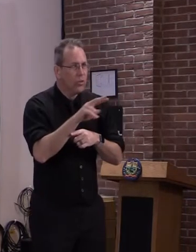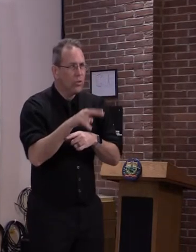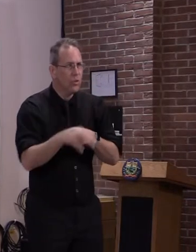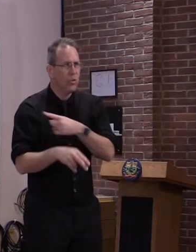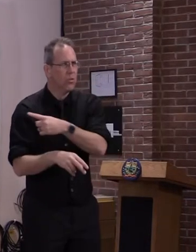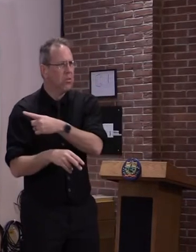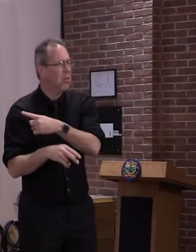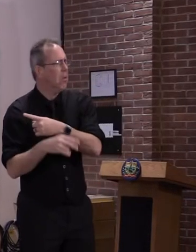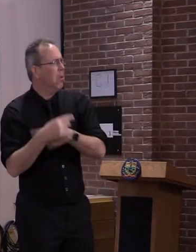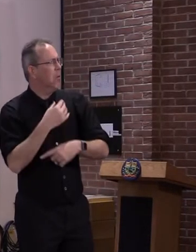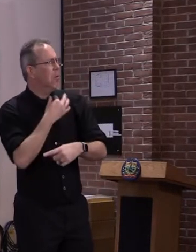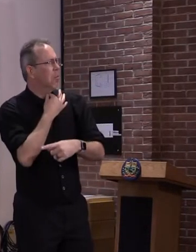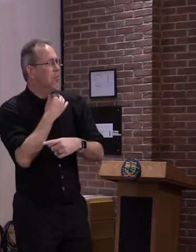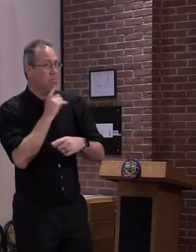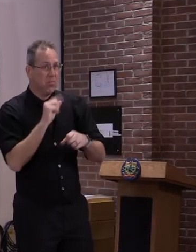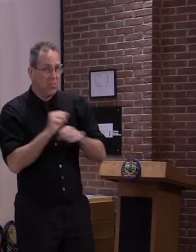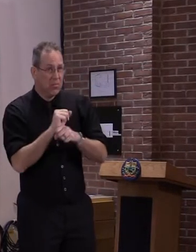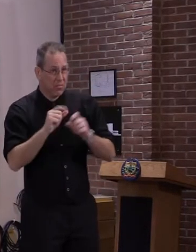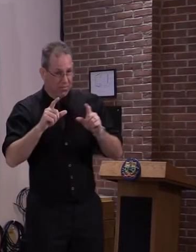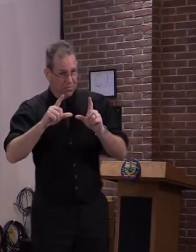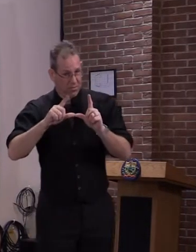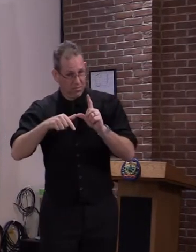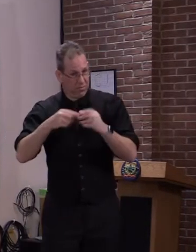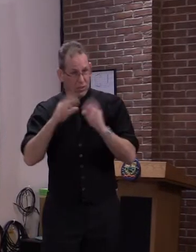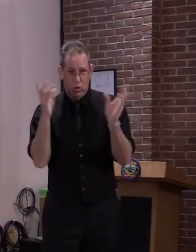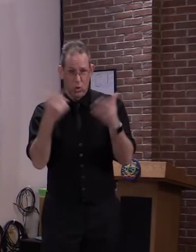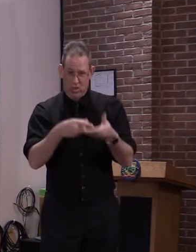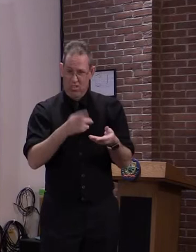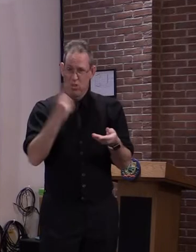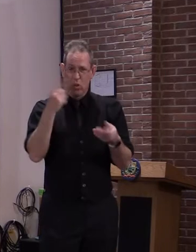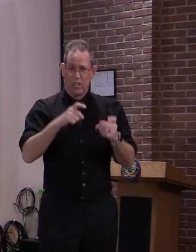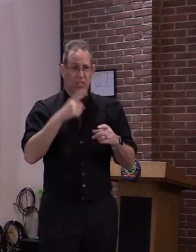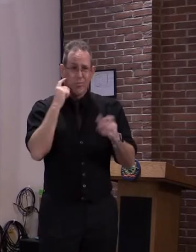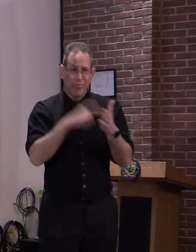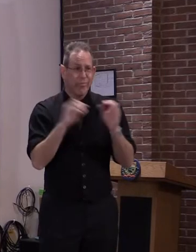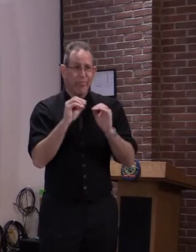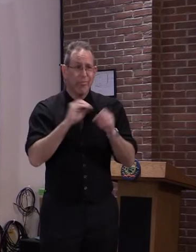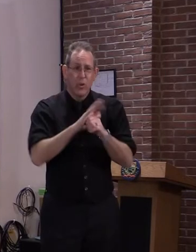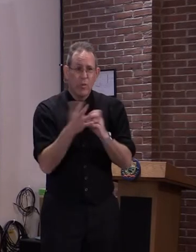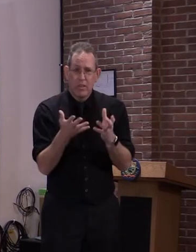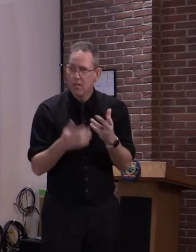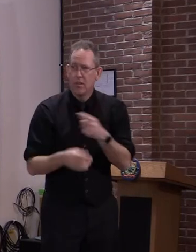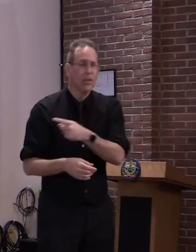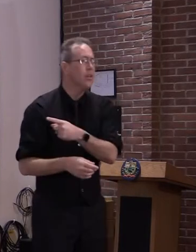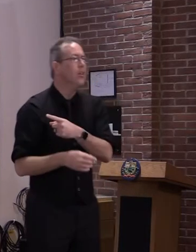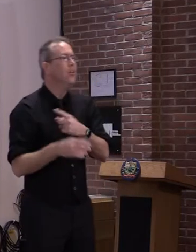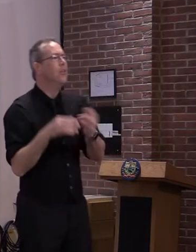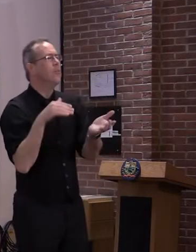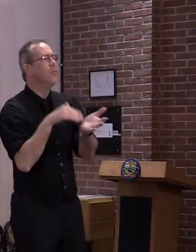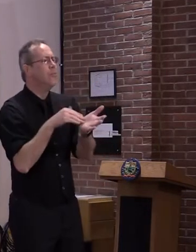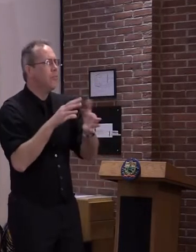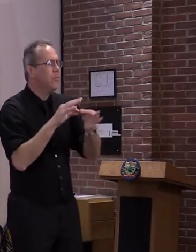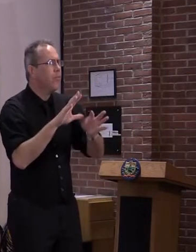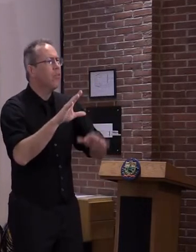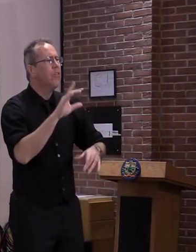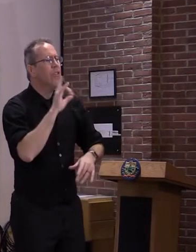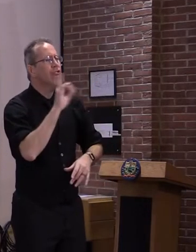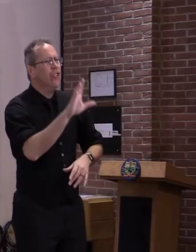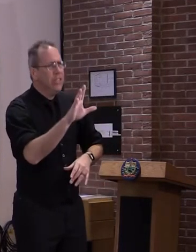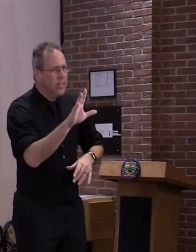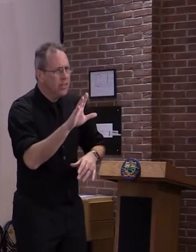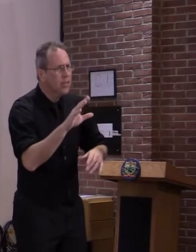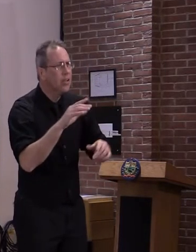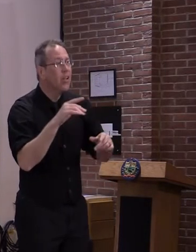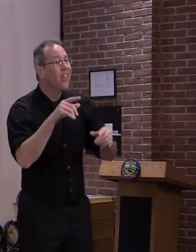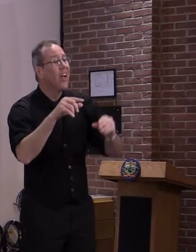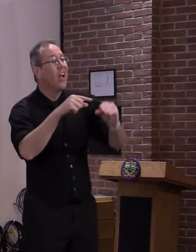there was talk at the level of the FDA about if those expiration dates